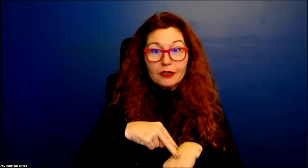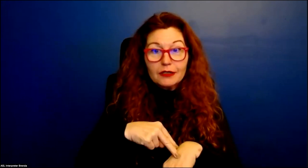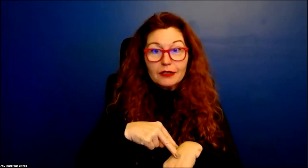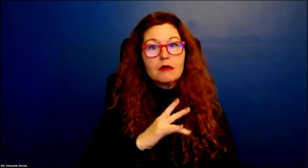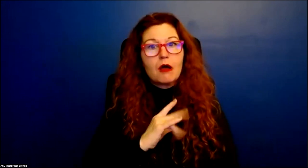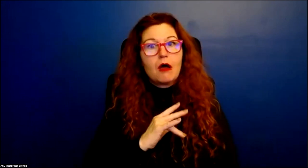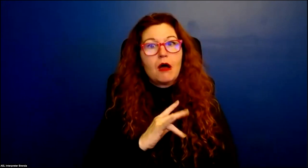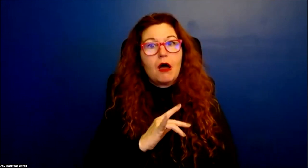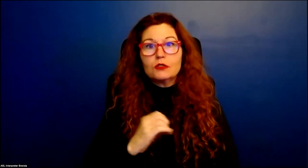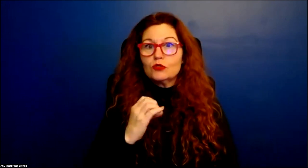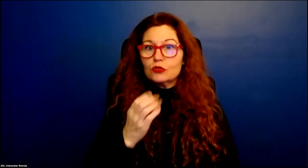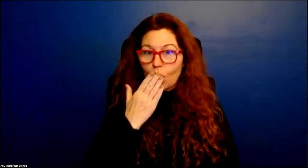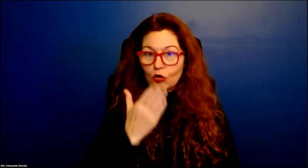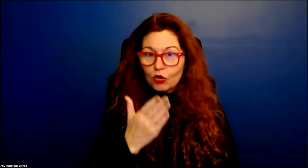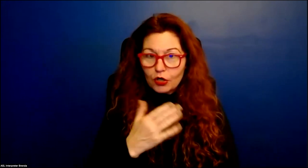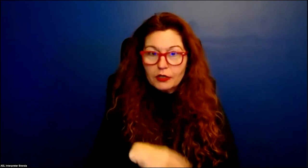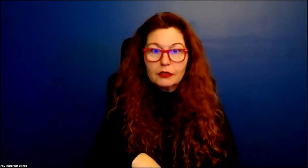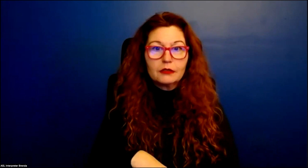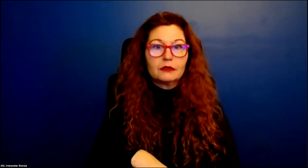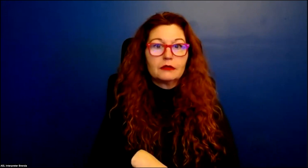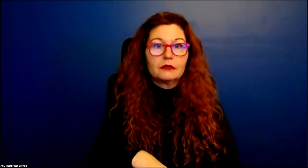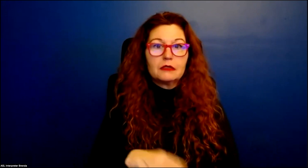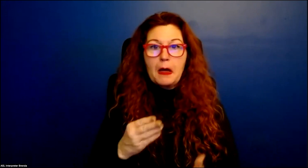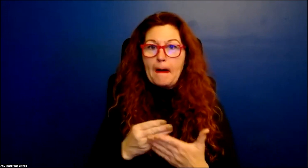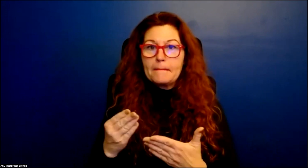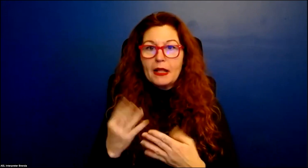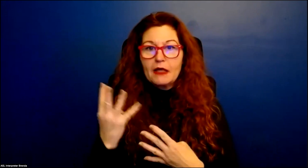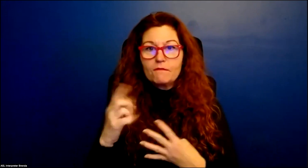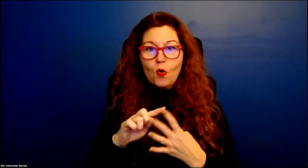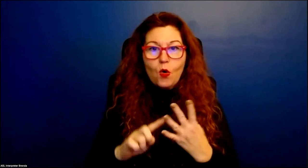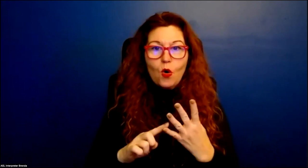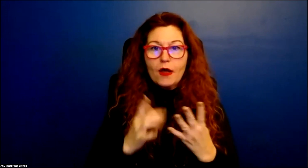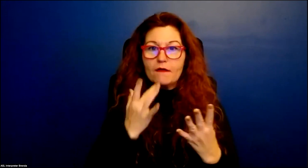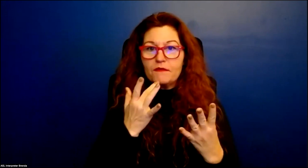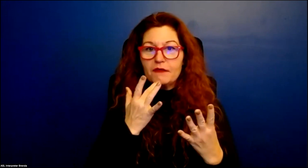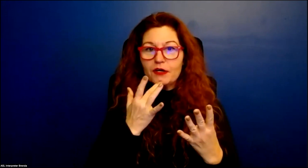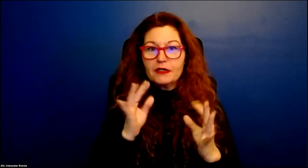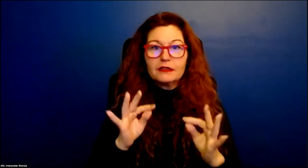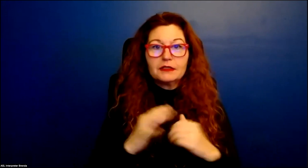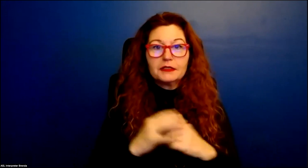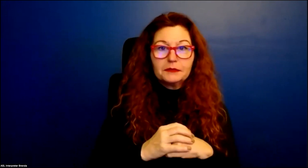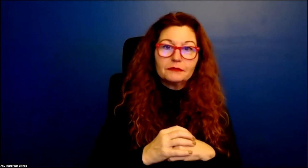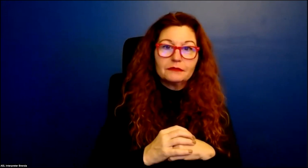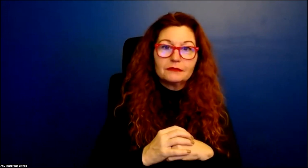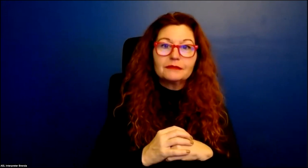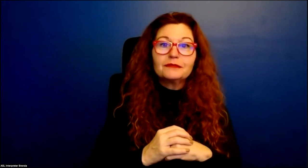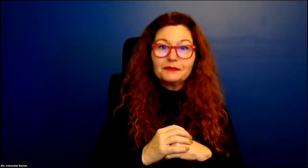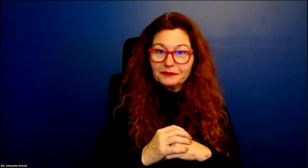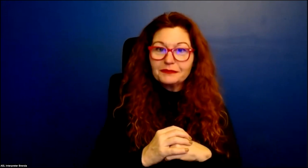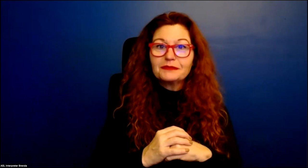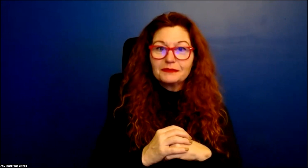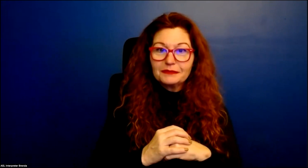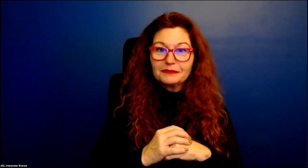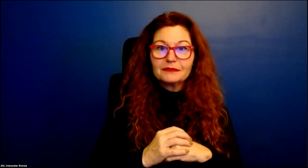Very practical. Buy like a 4-pack off your favorite shopping site. That is awesome. I'm all